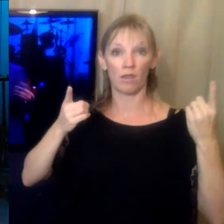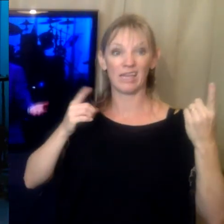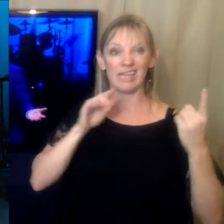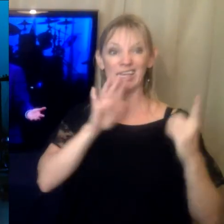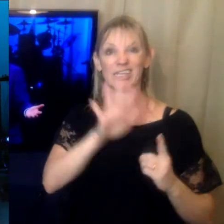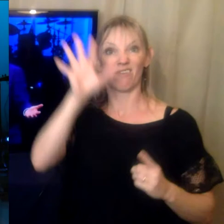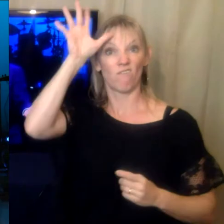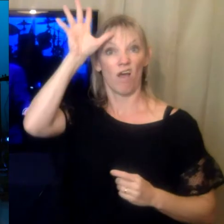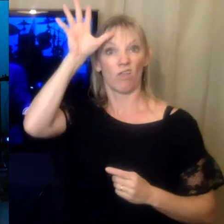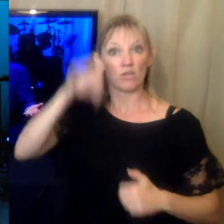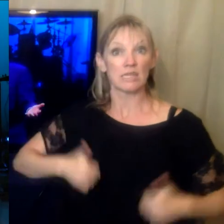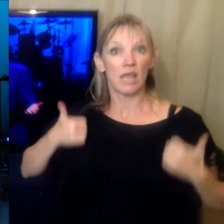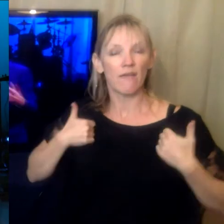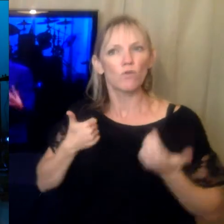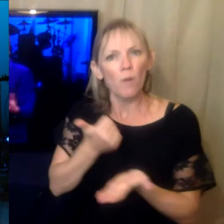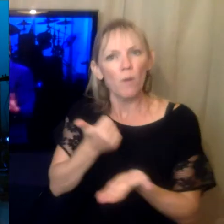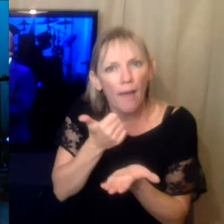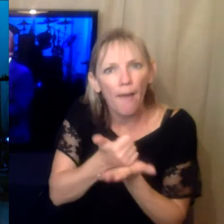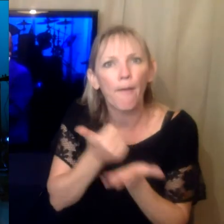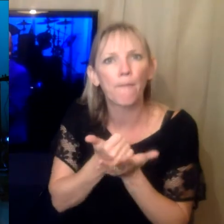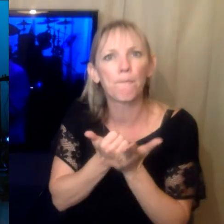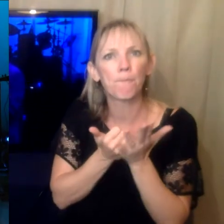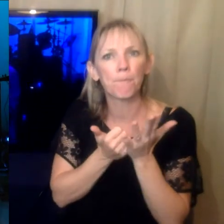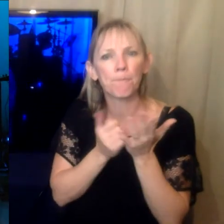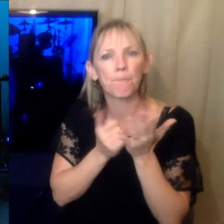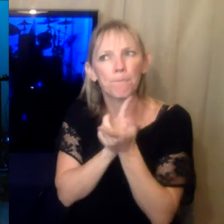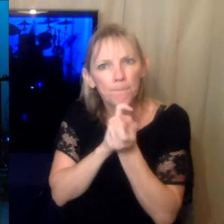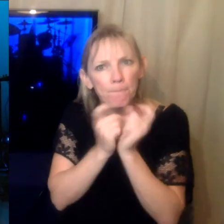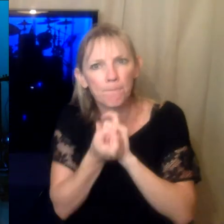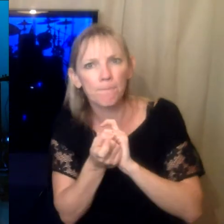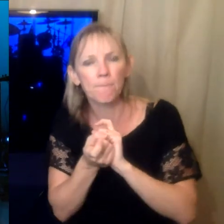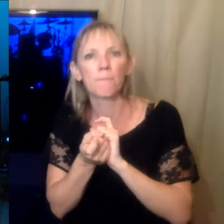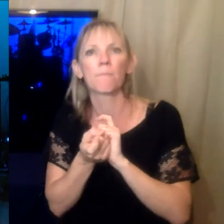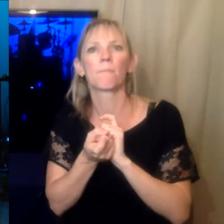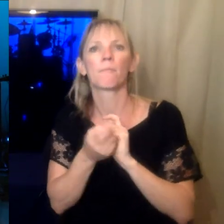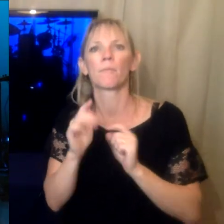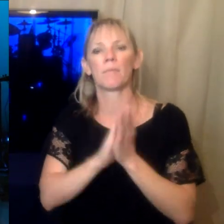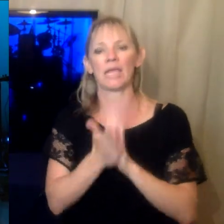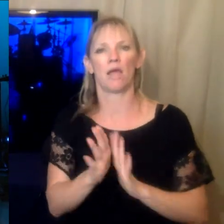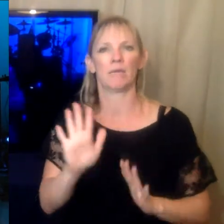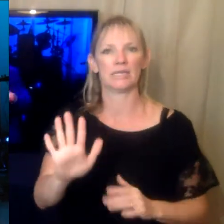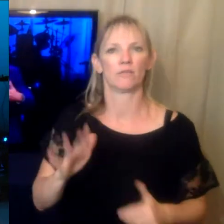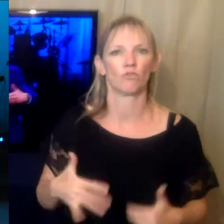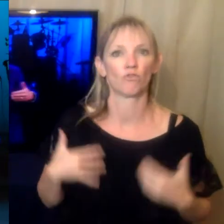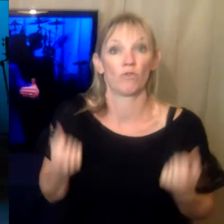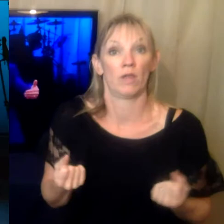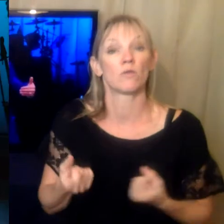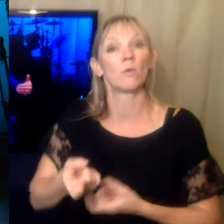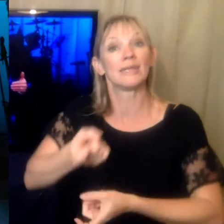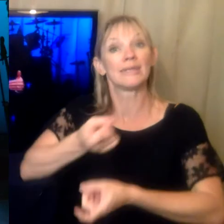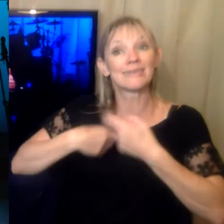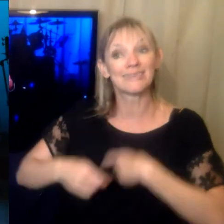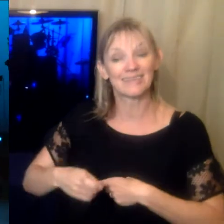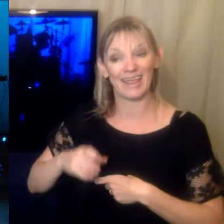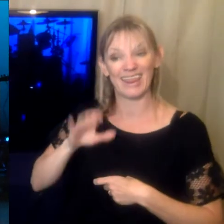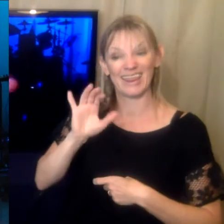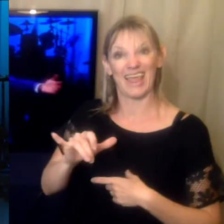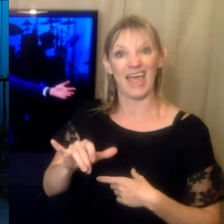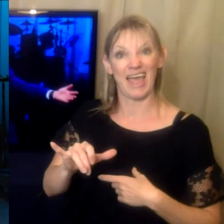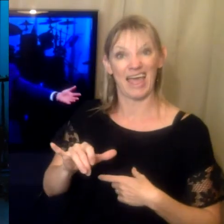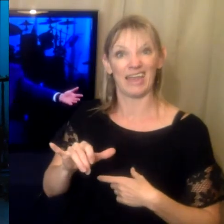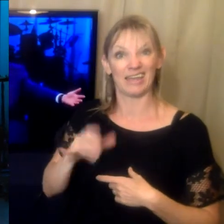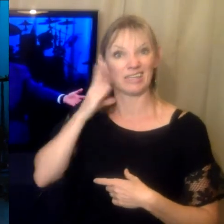help him through all of that, to help him transmute that into his strength. And so he just brought that into